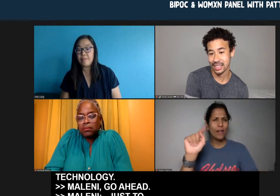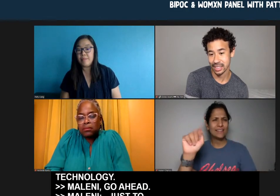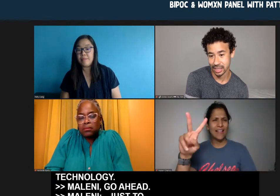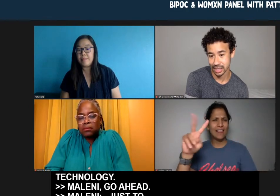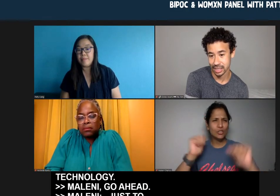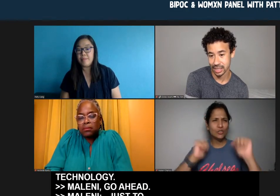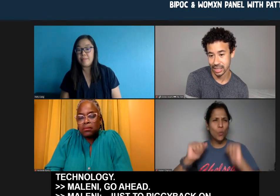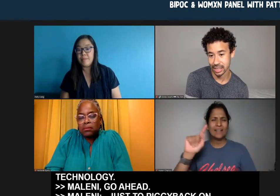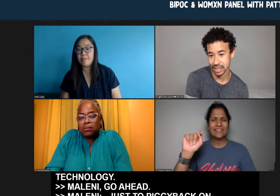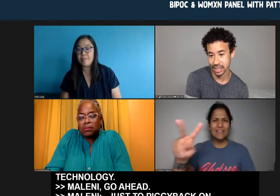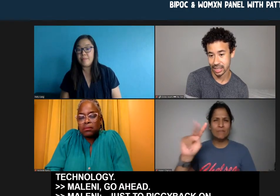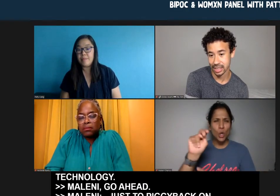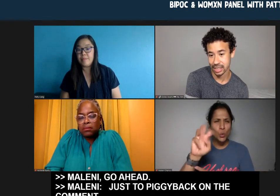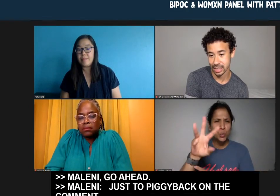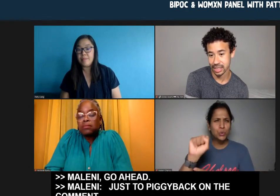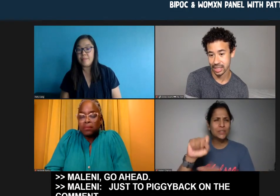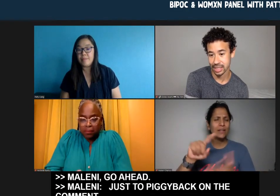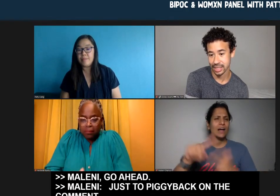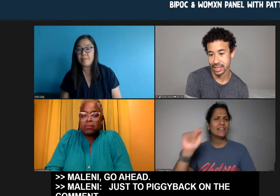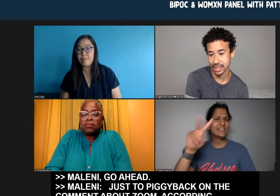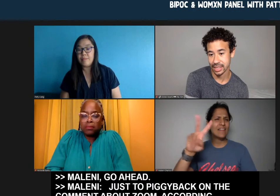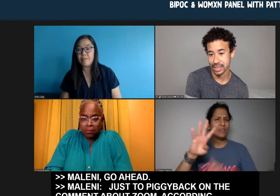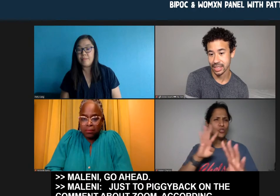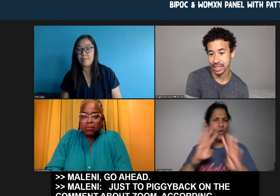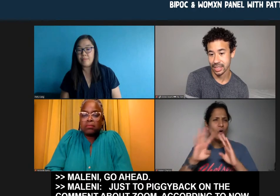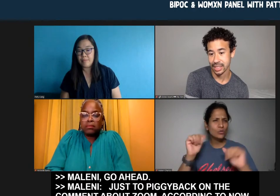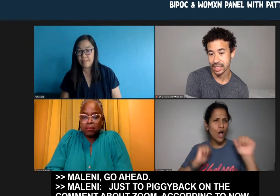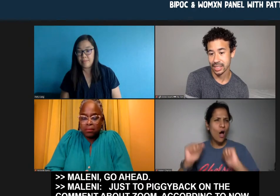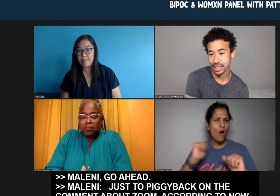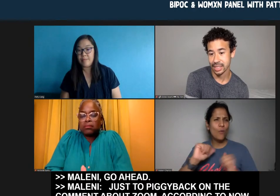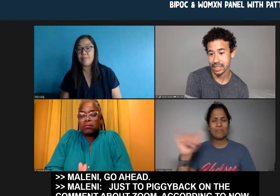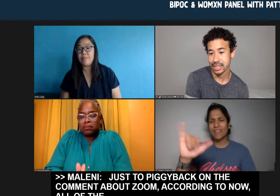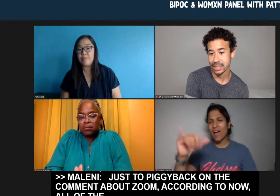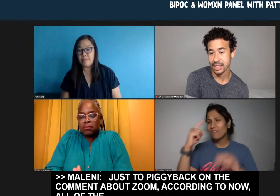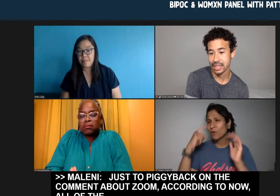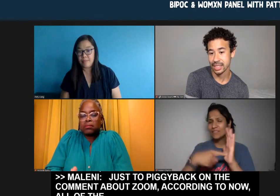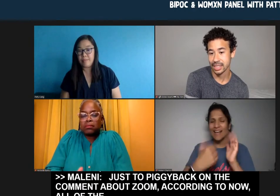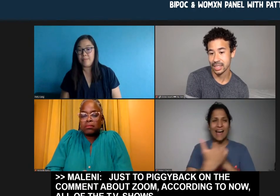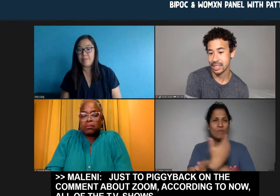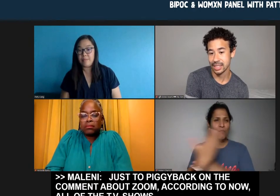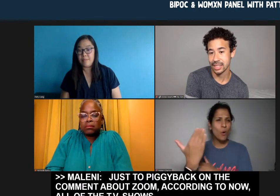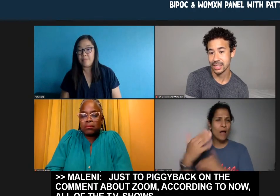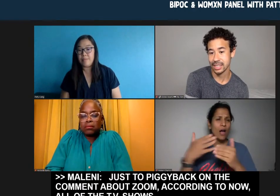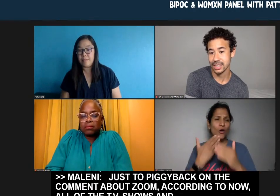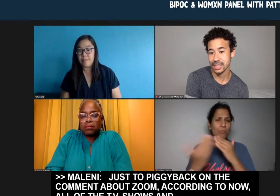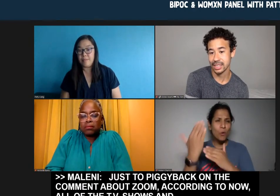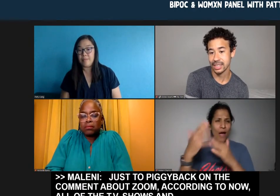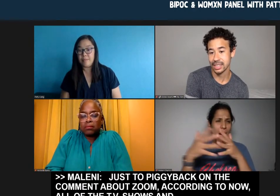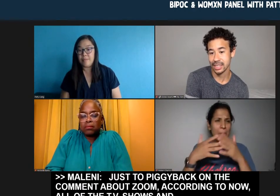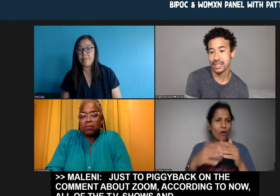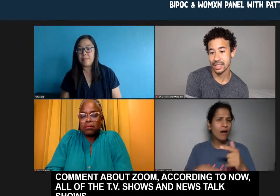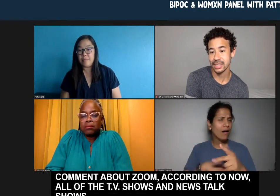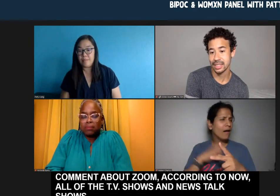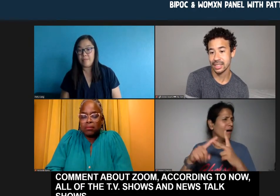like, according to now, all the TV shows and news talk shows and things like that, for example, every Good Morning